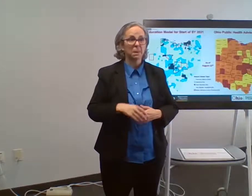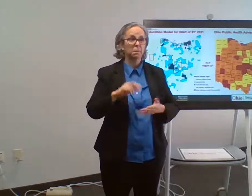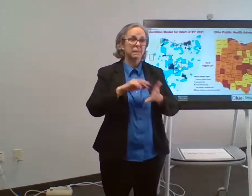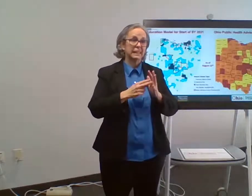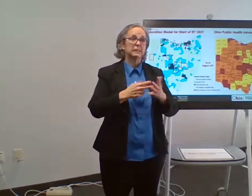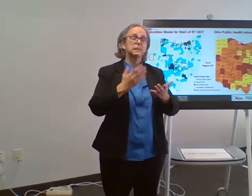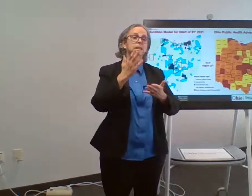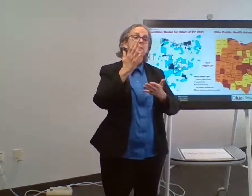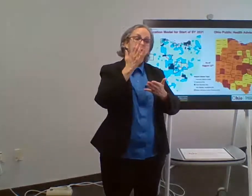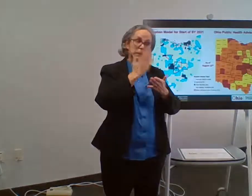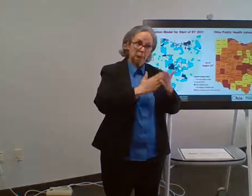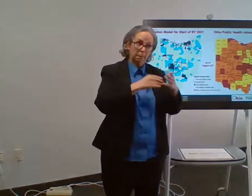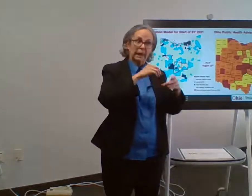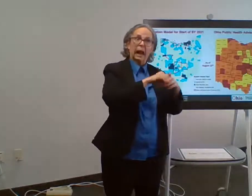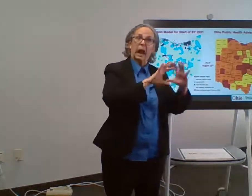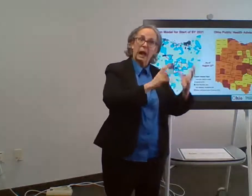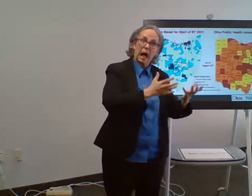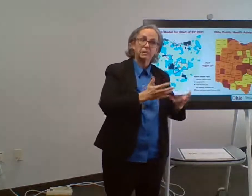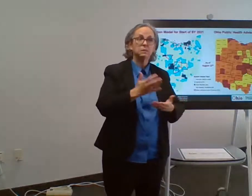and partially remote.